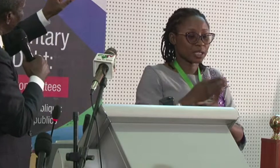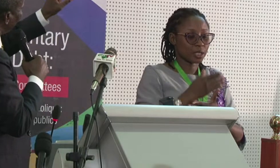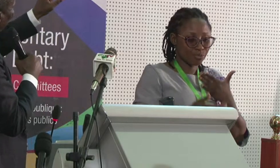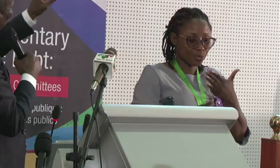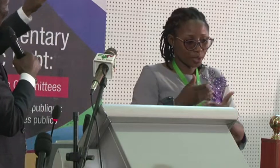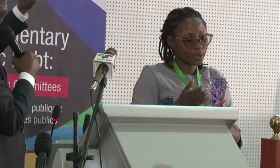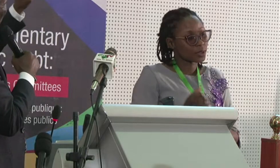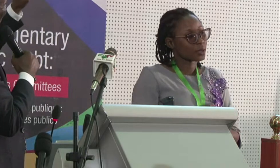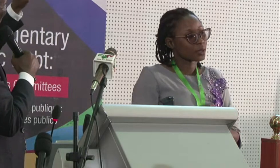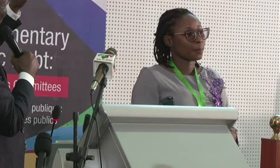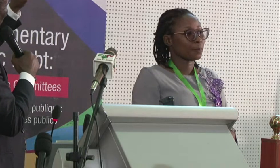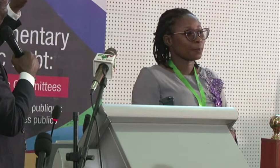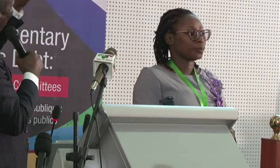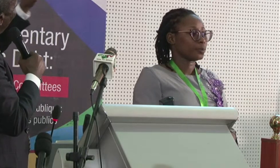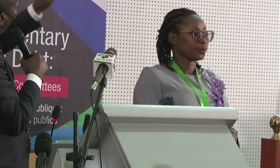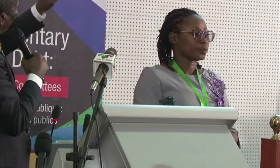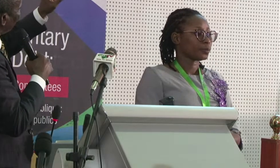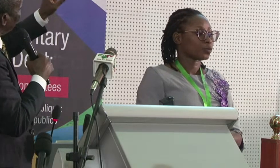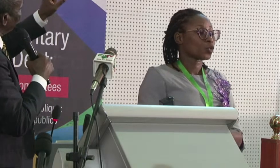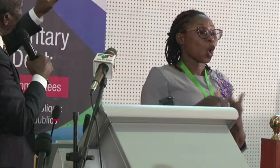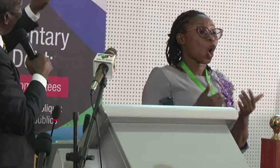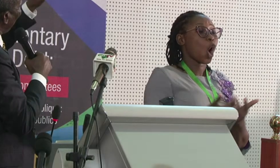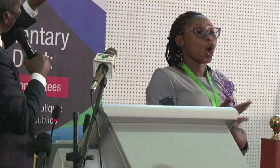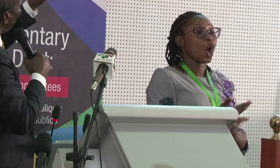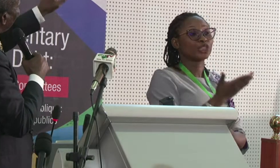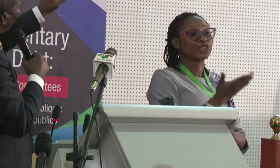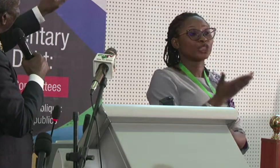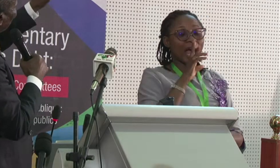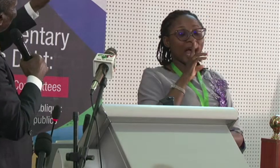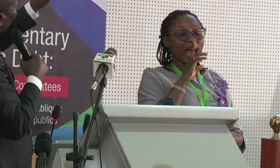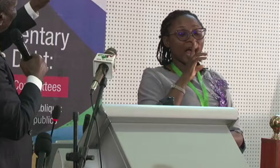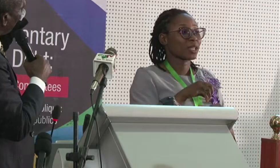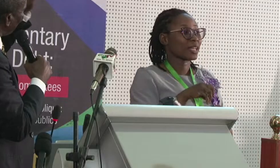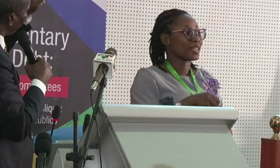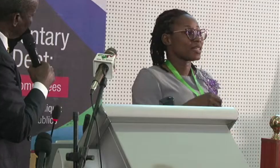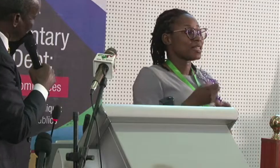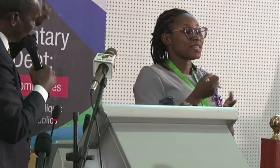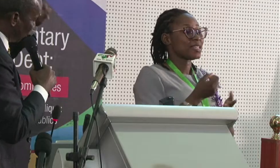process. So all of these are contained in section